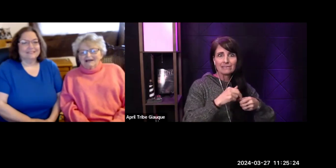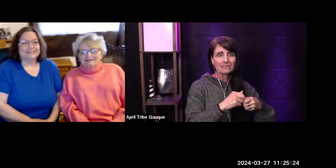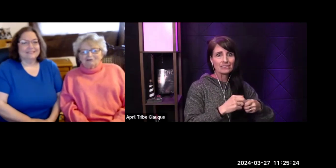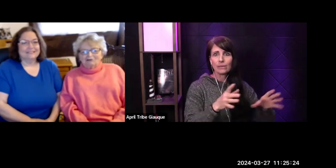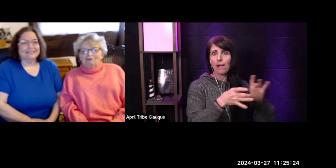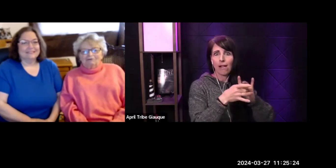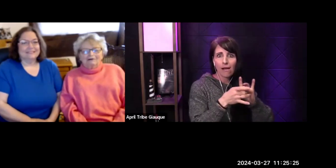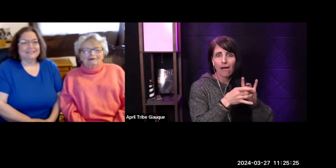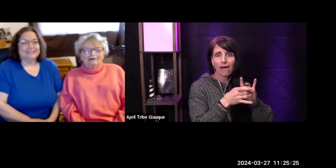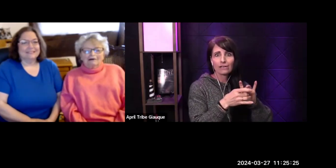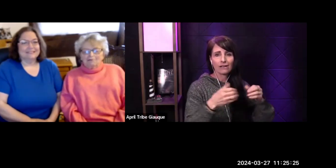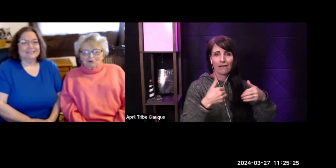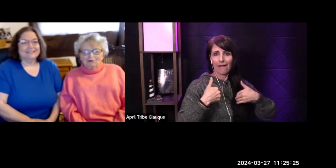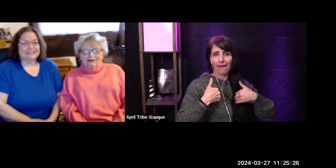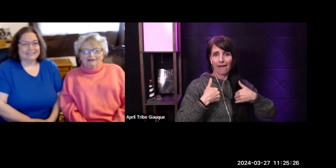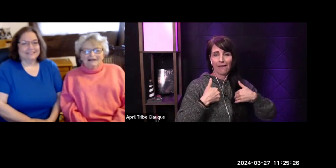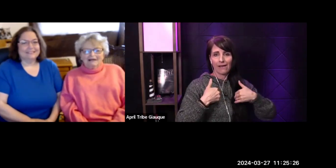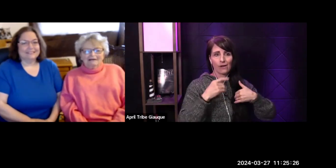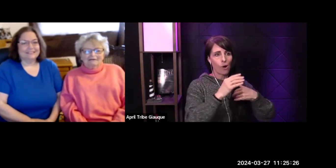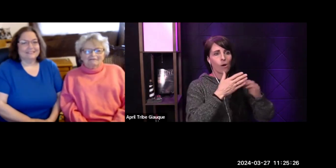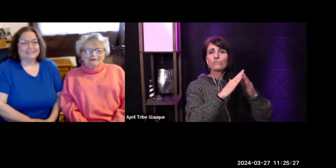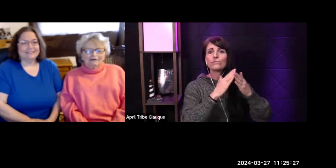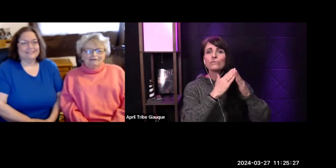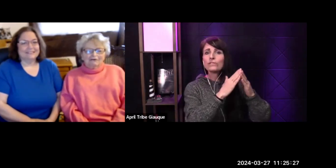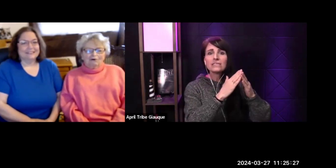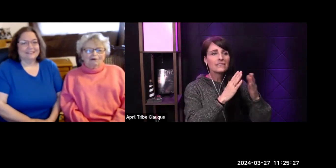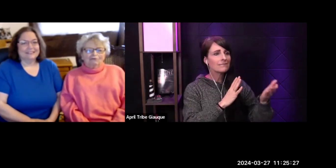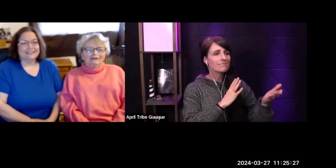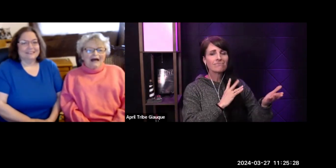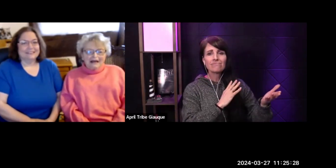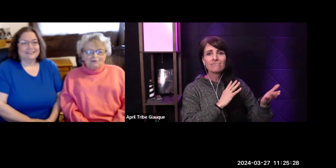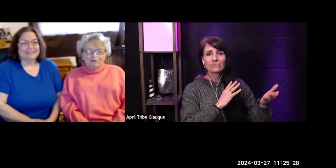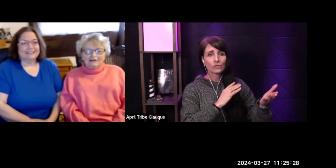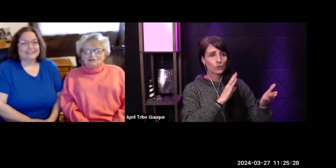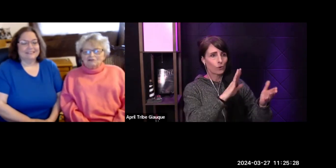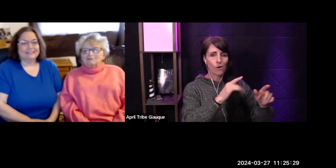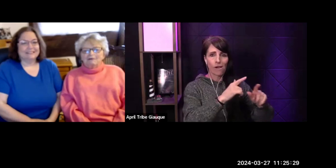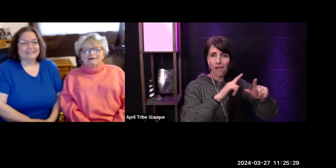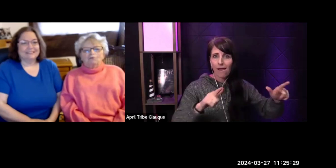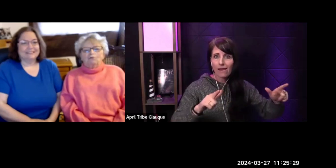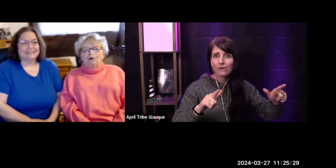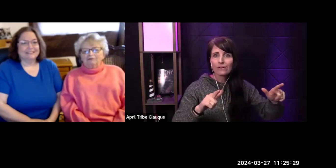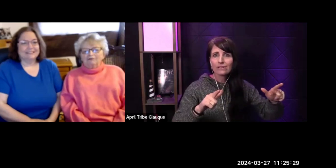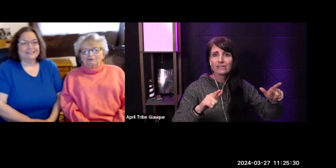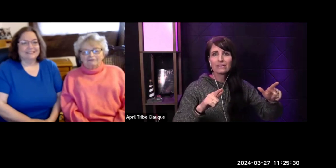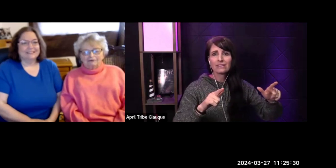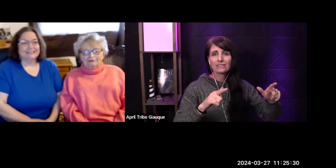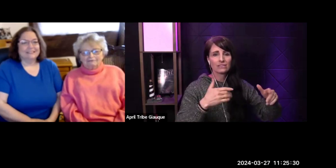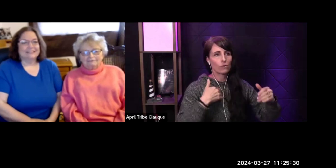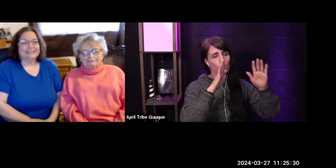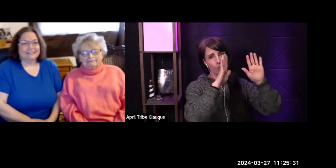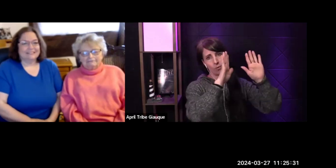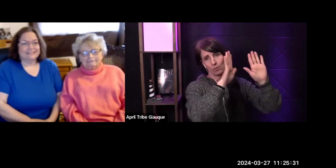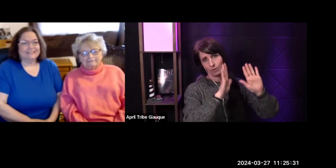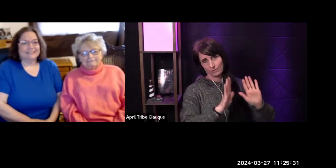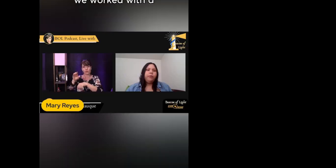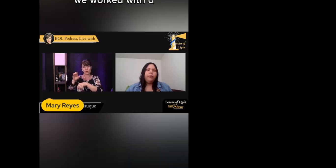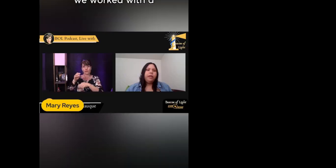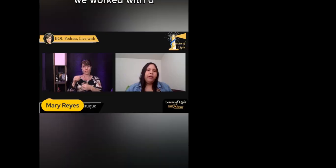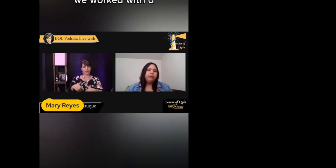her own community, her own language. It's been wonderful. We worked with